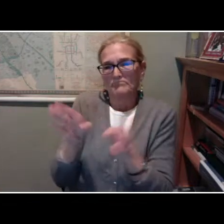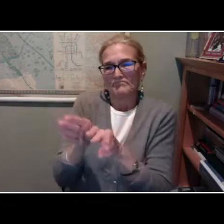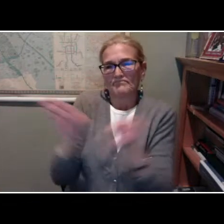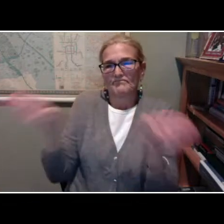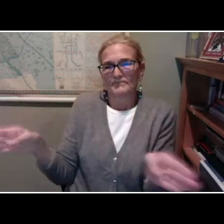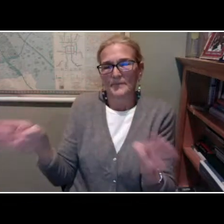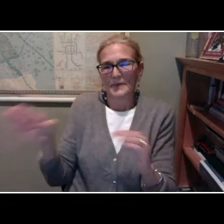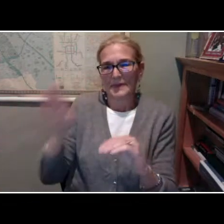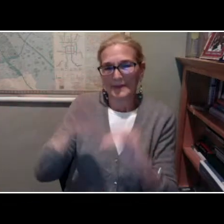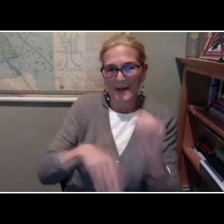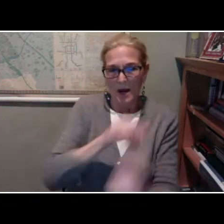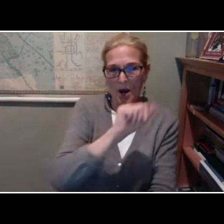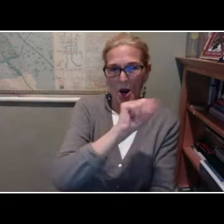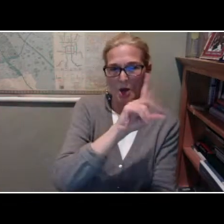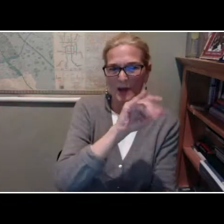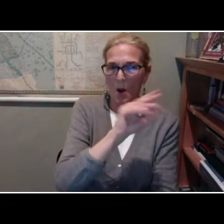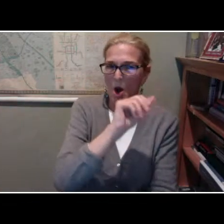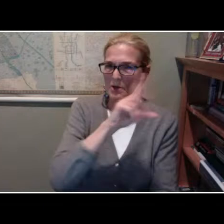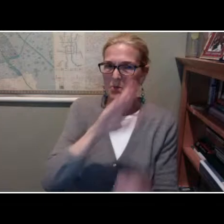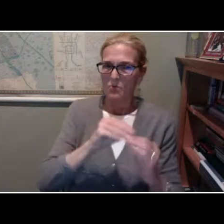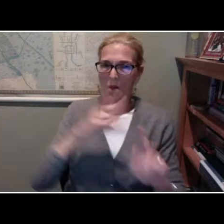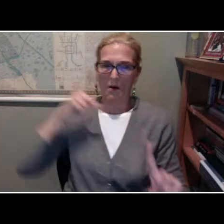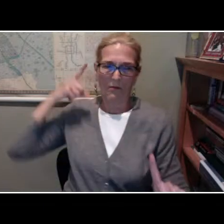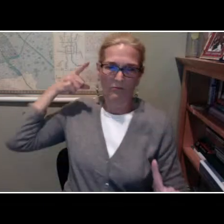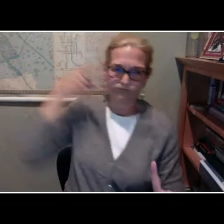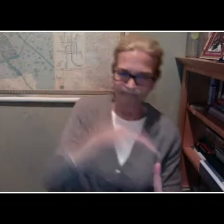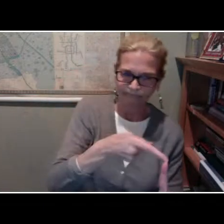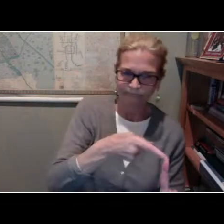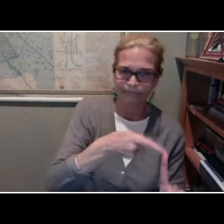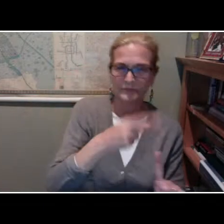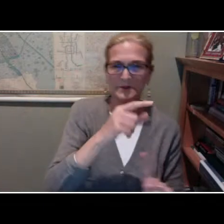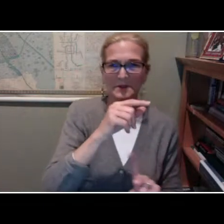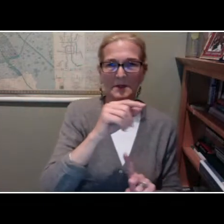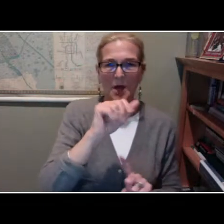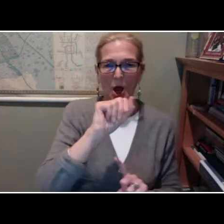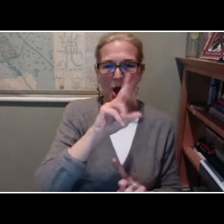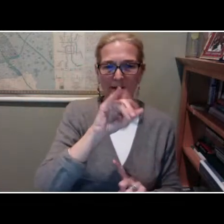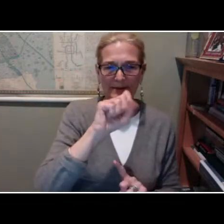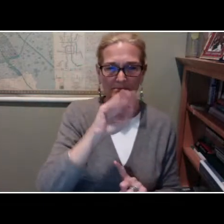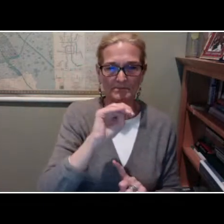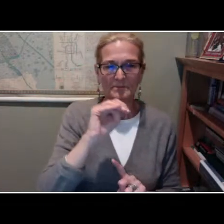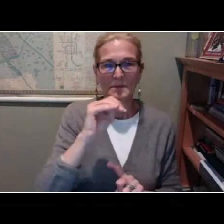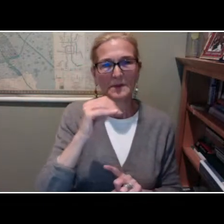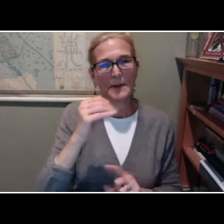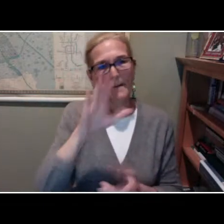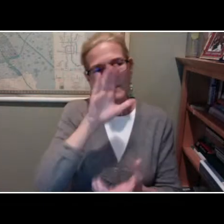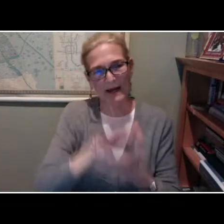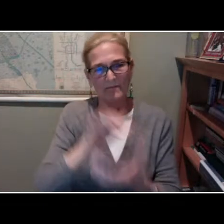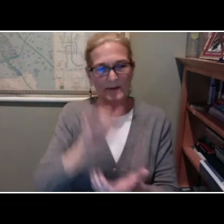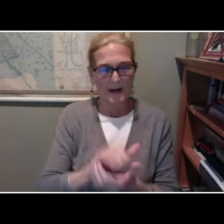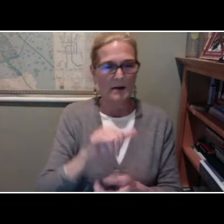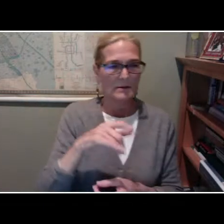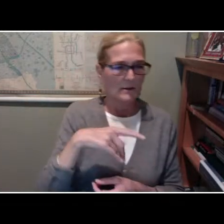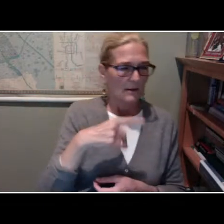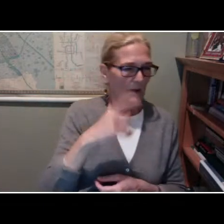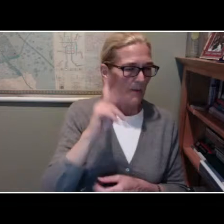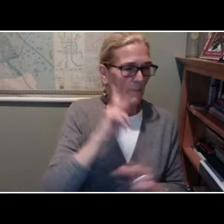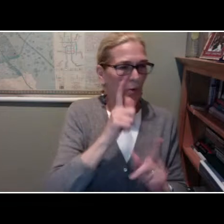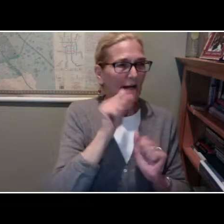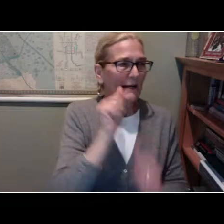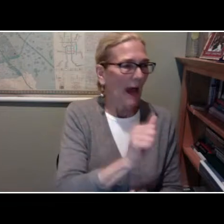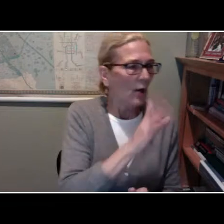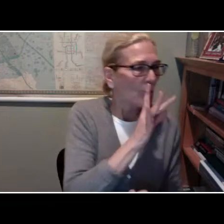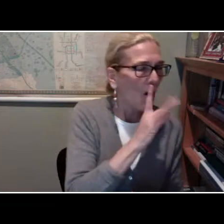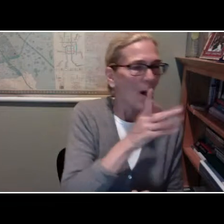becoming more prevalent and more well known. And autism is obviously more specifically targeted to a